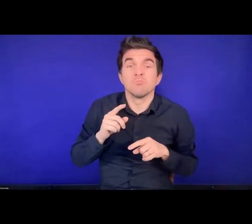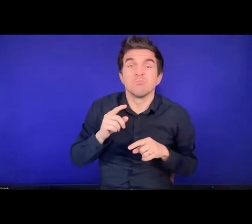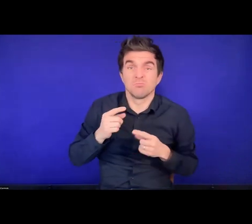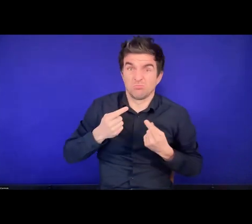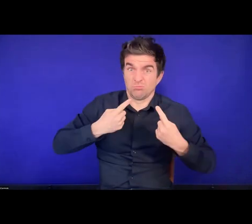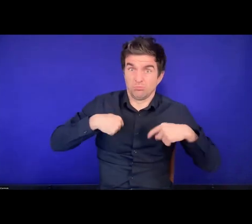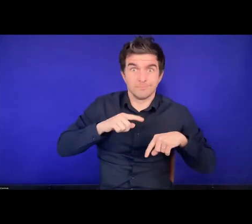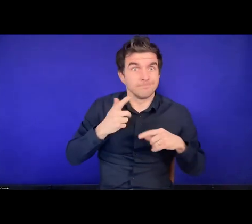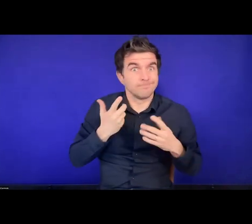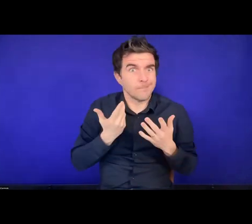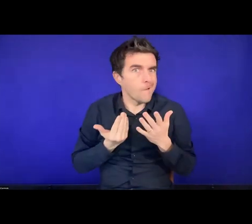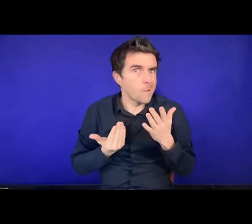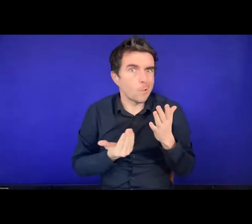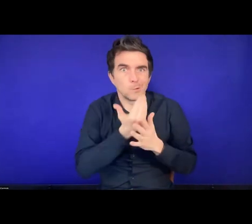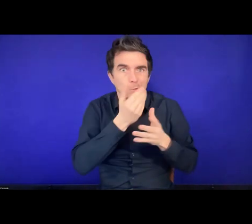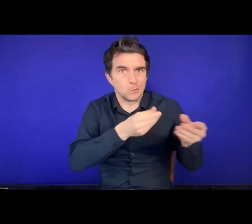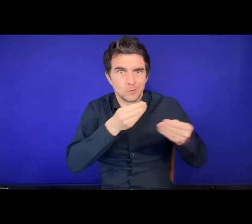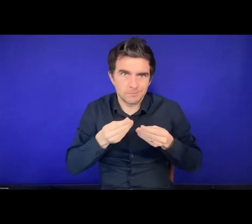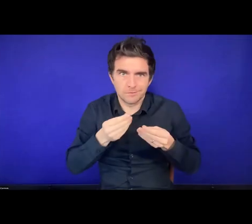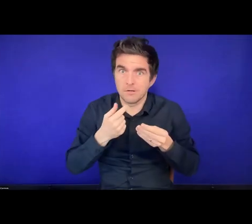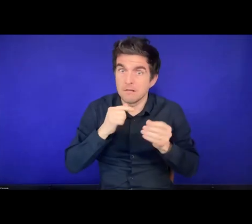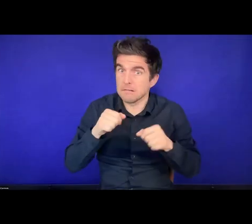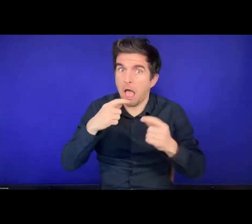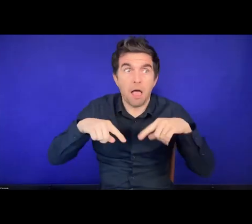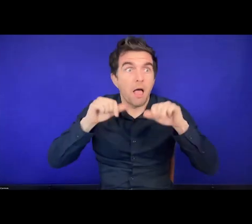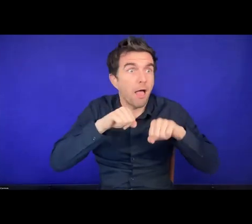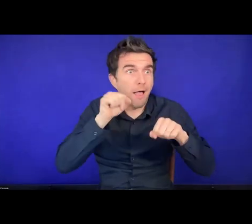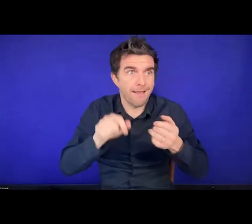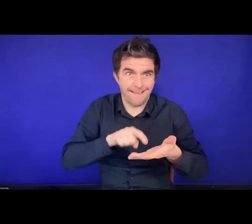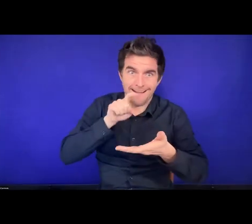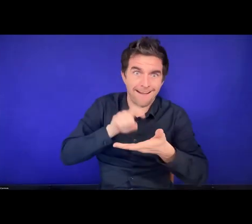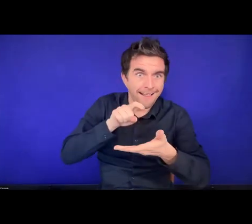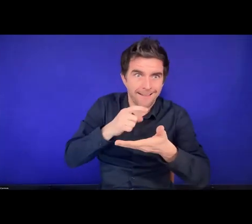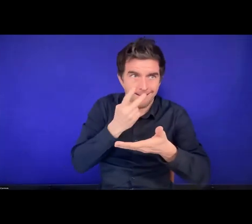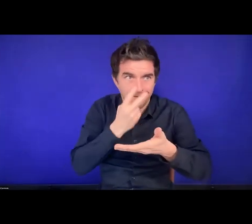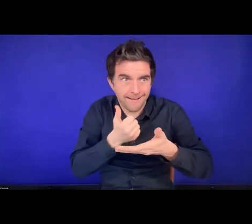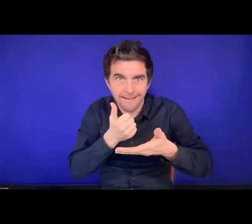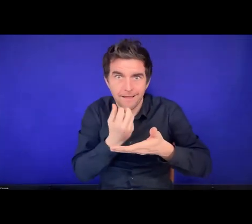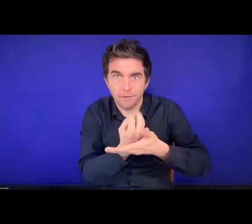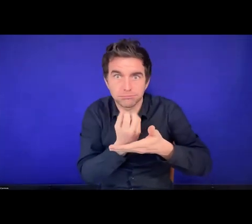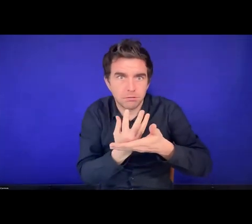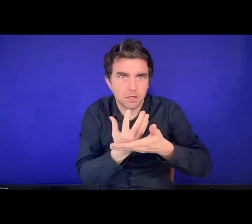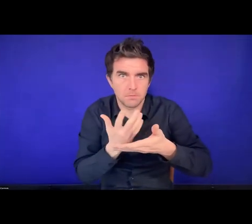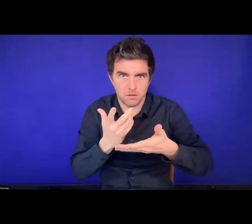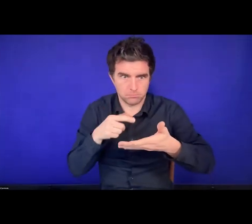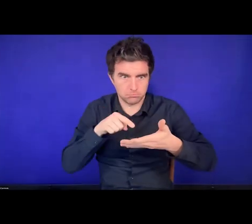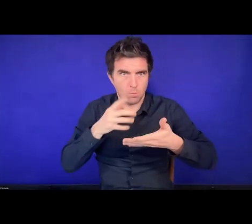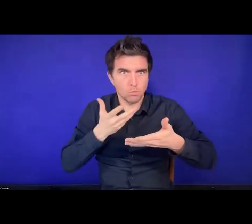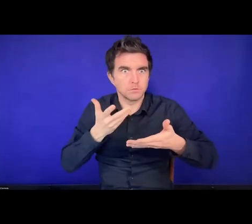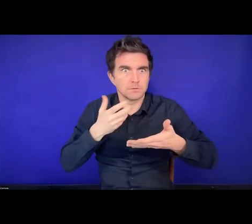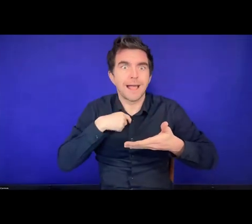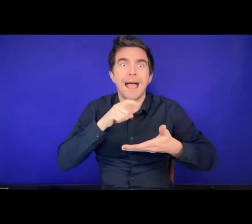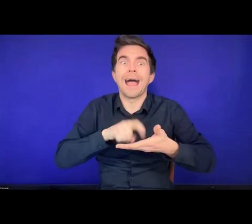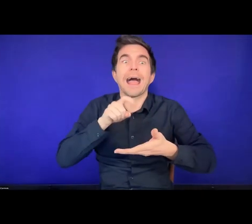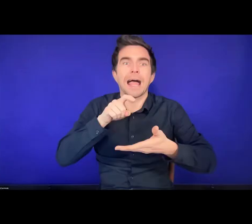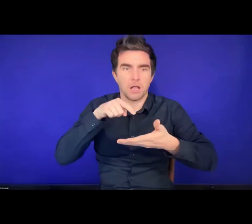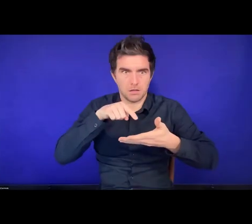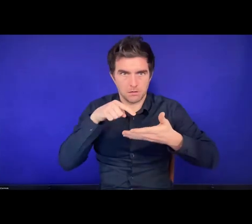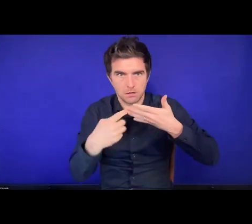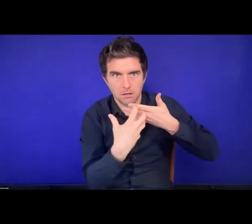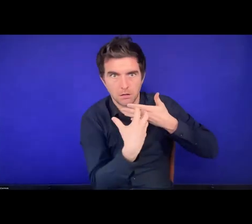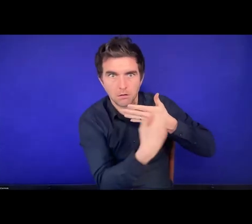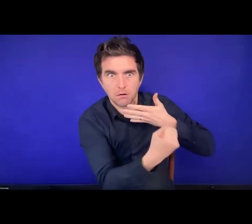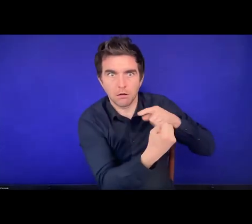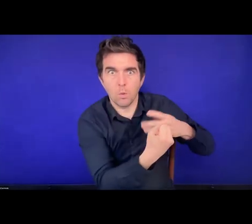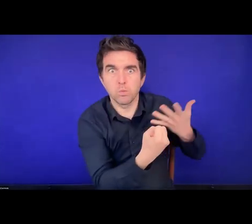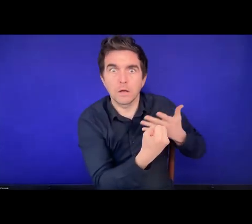just agreed to, but we know that we can't get access to that without clicking the agree button, so we do it. But when we do that,